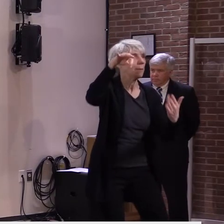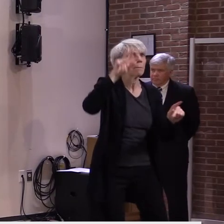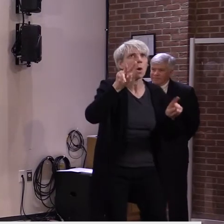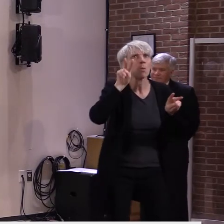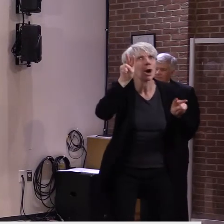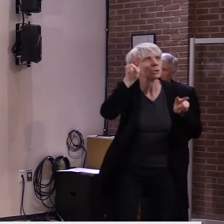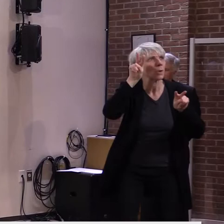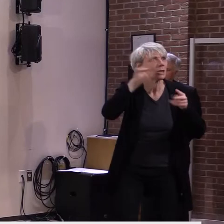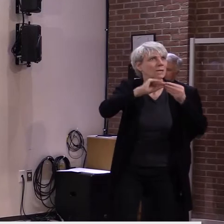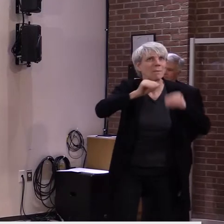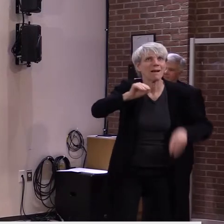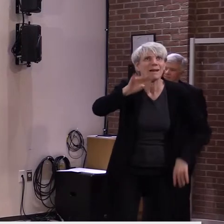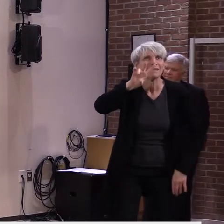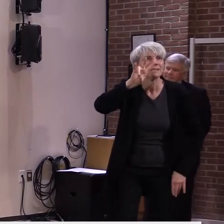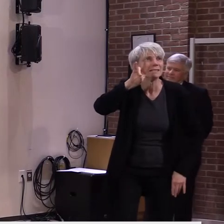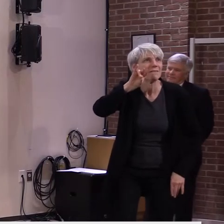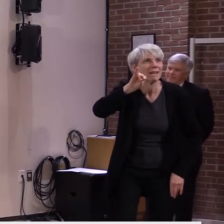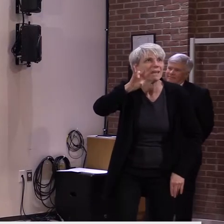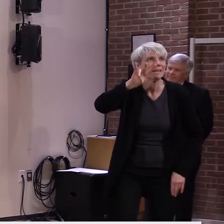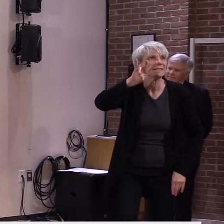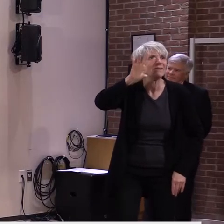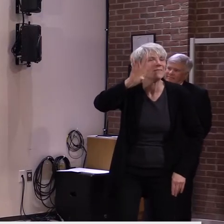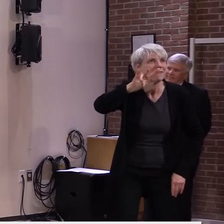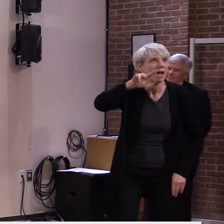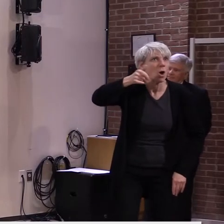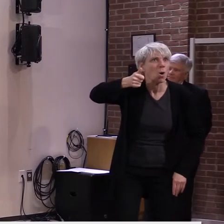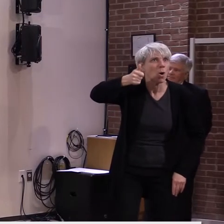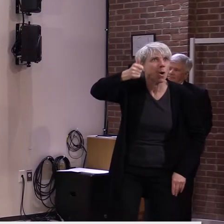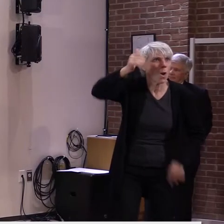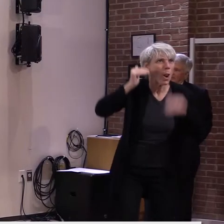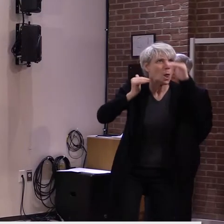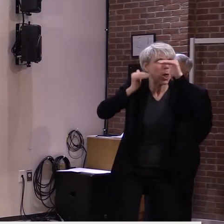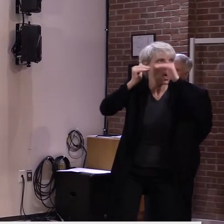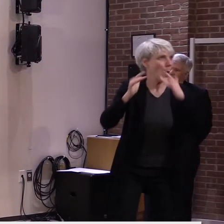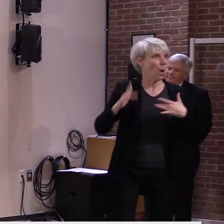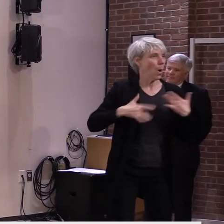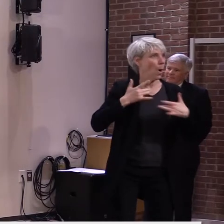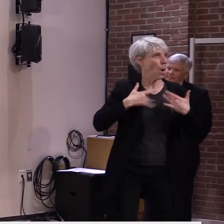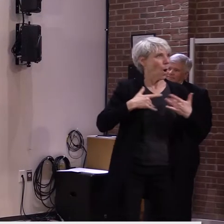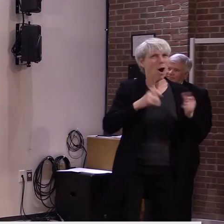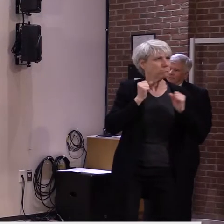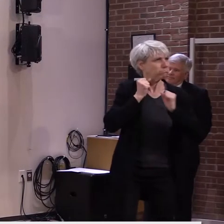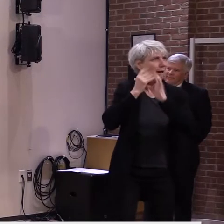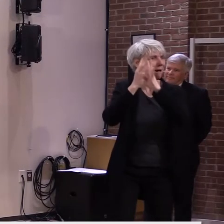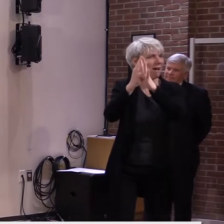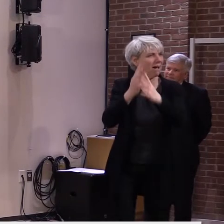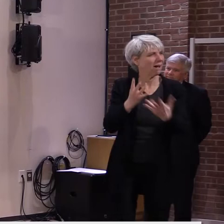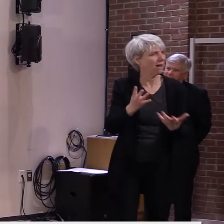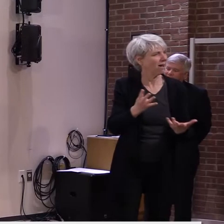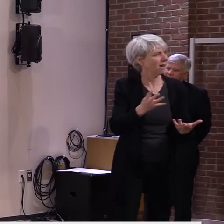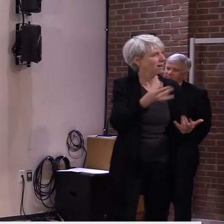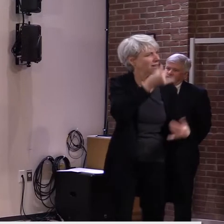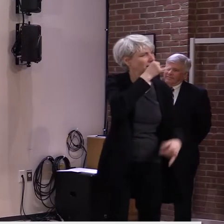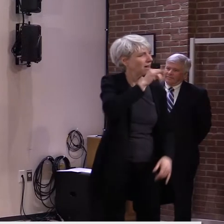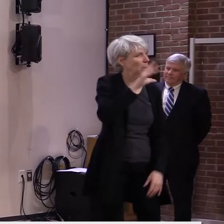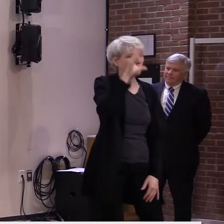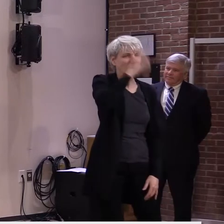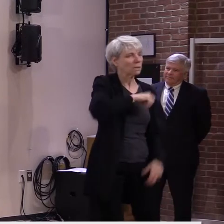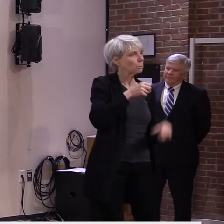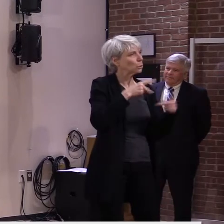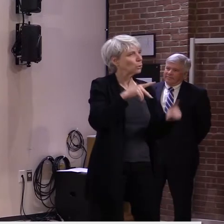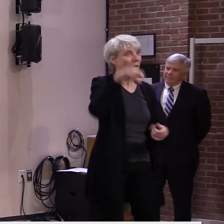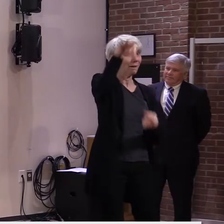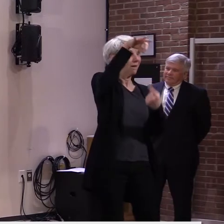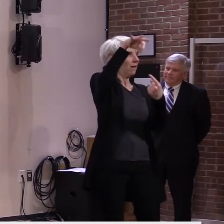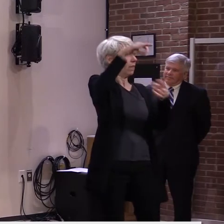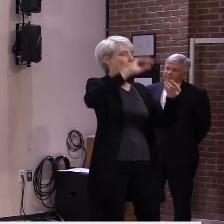it just doesn't add up. I don't understand why you wouldn't have set that goal back when you issued the plan, or even,